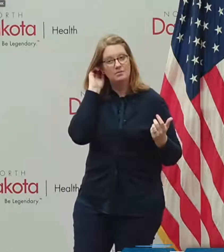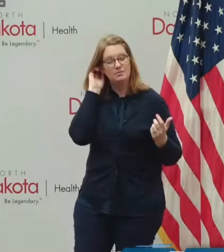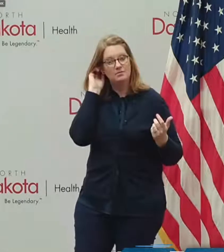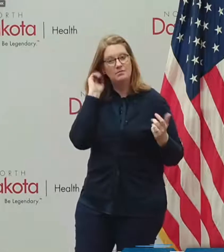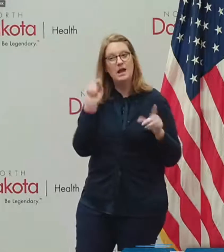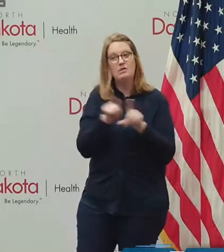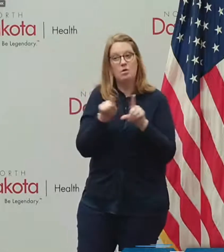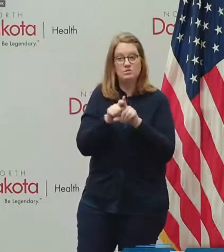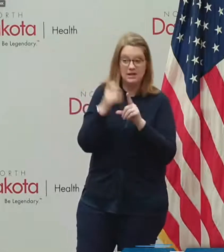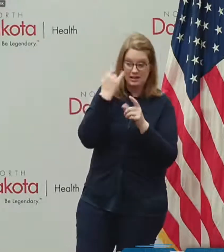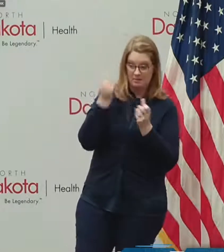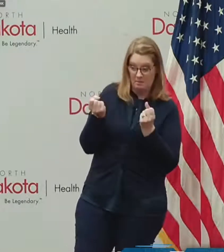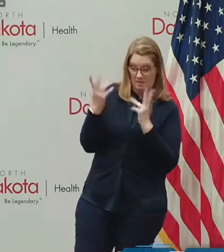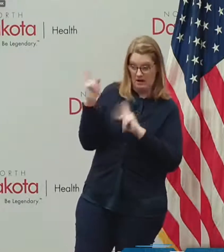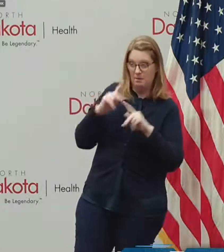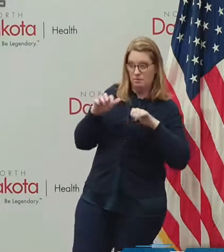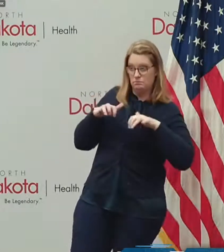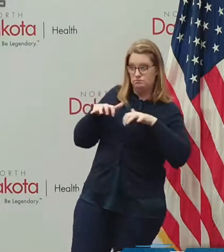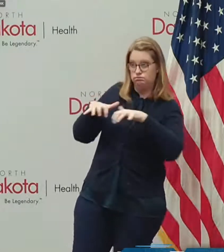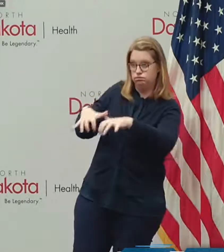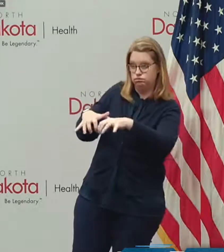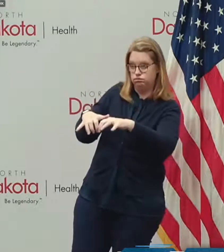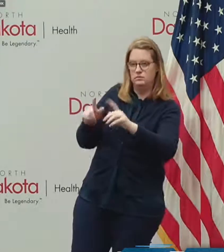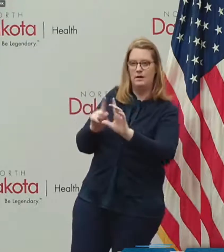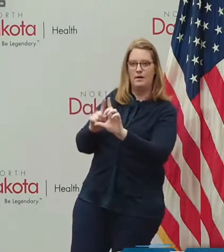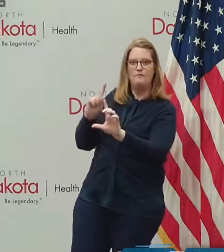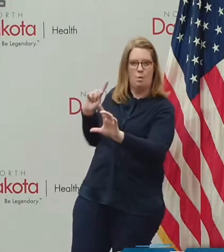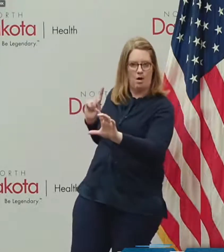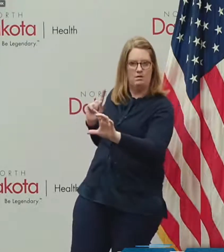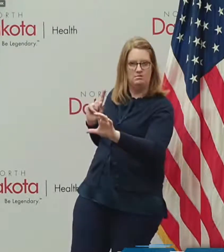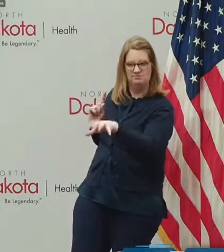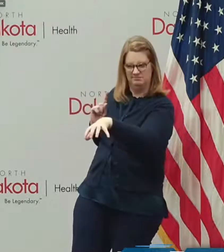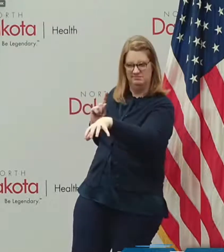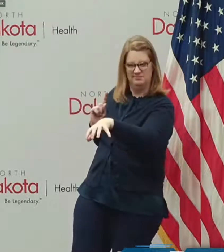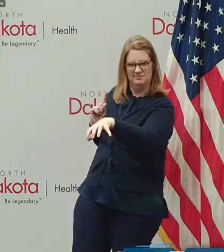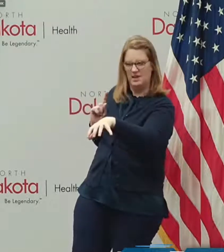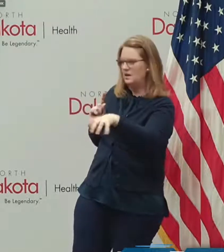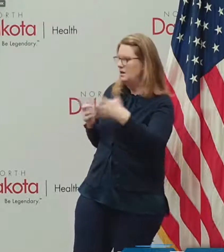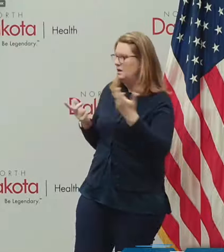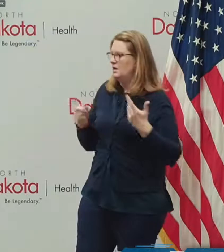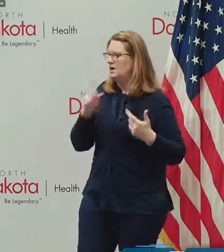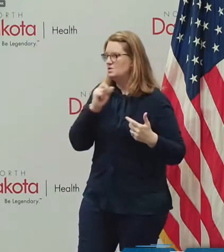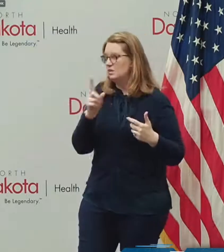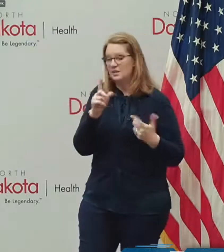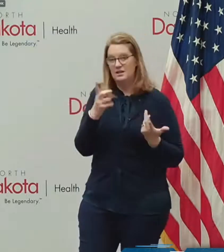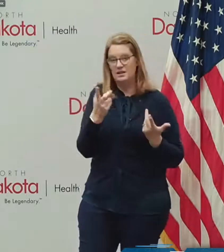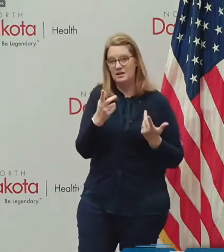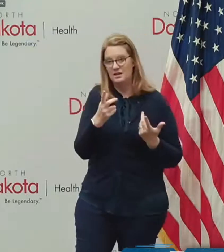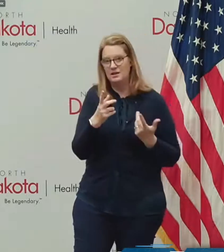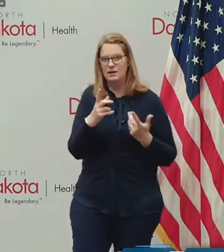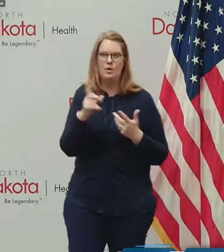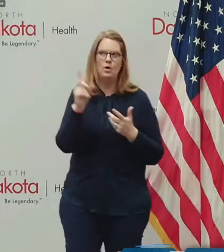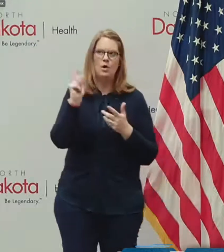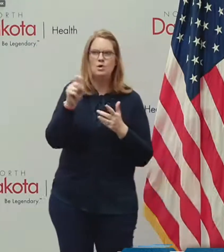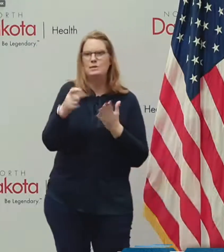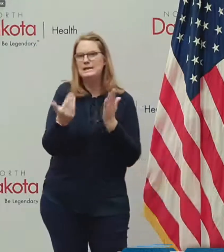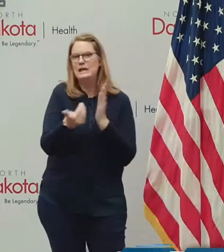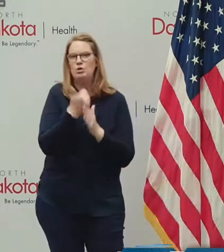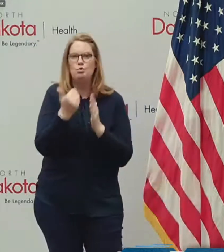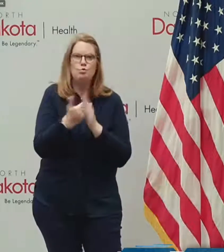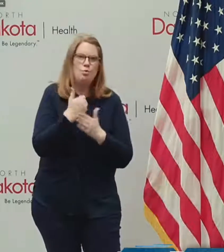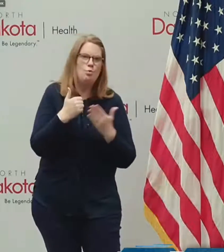from crowds or avoid crowds. So it's not a question of do we need a new approach, or do we need